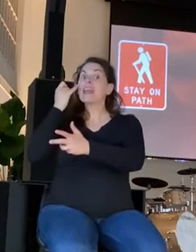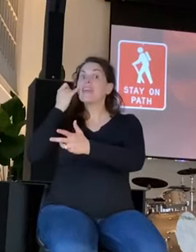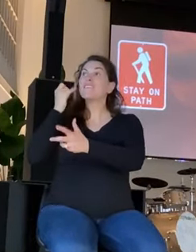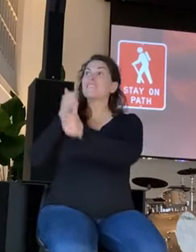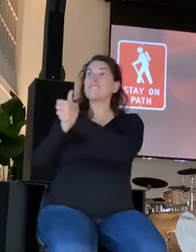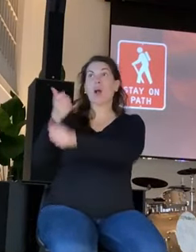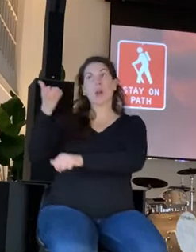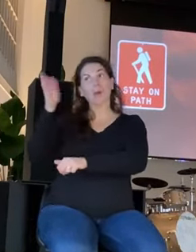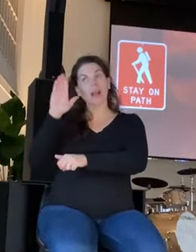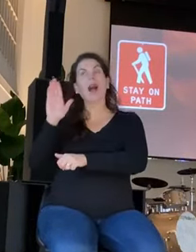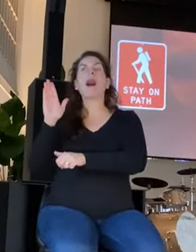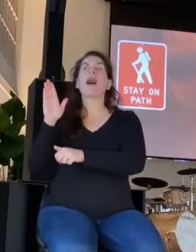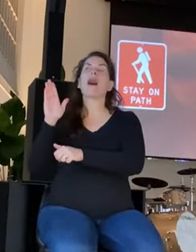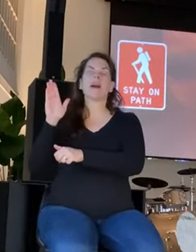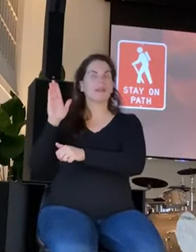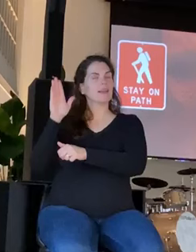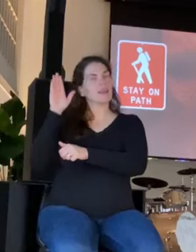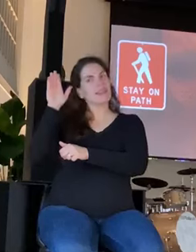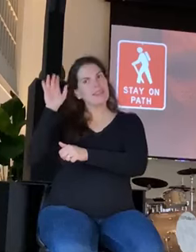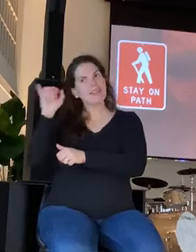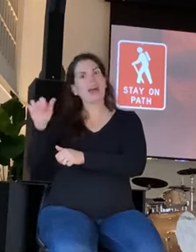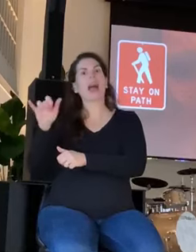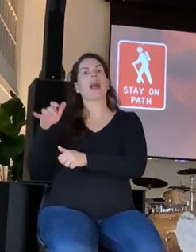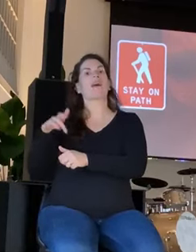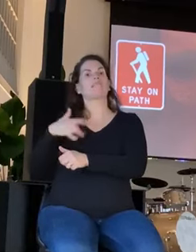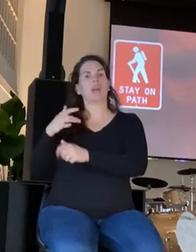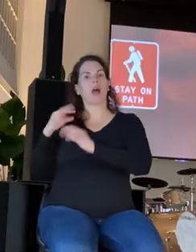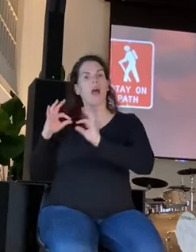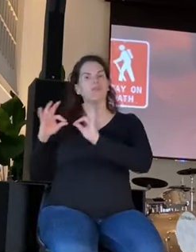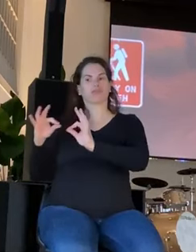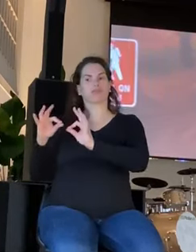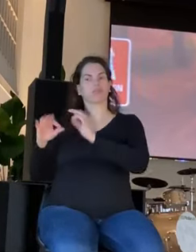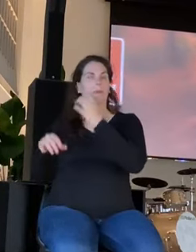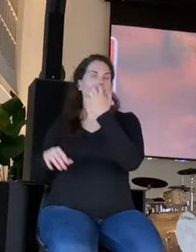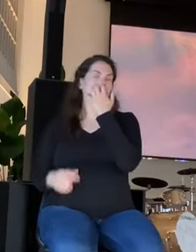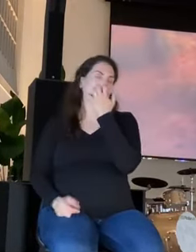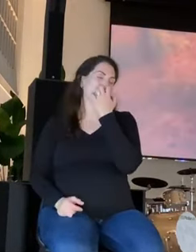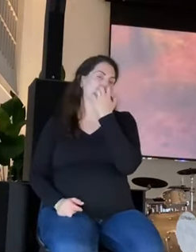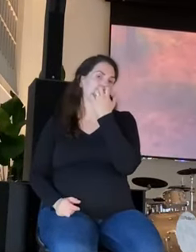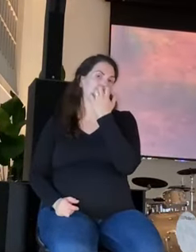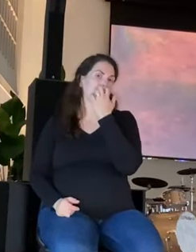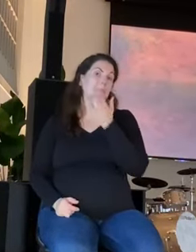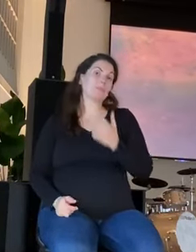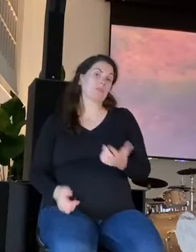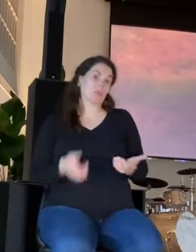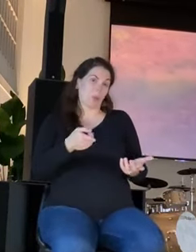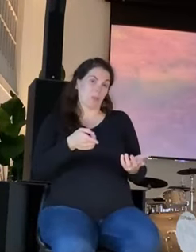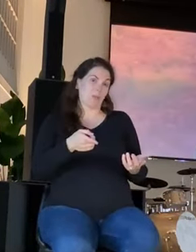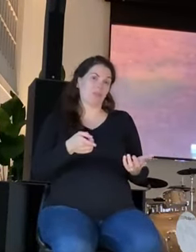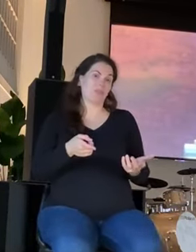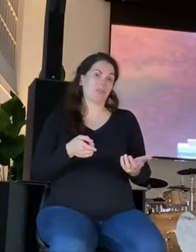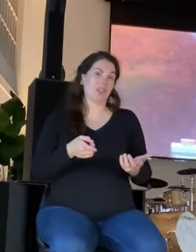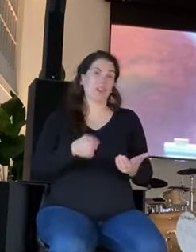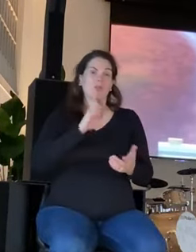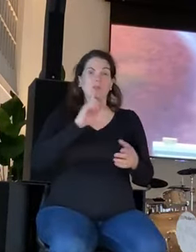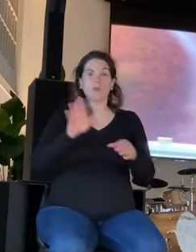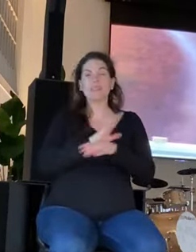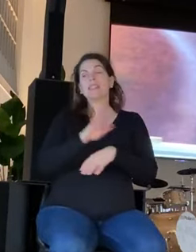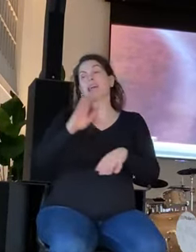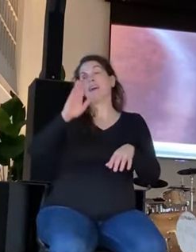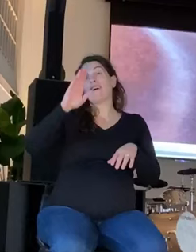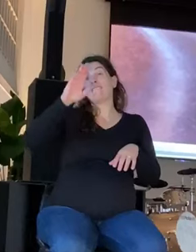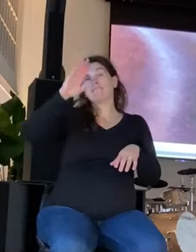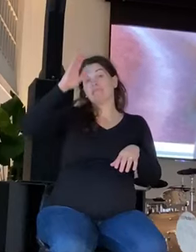on the path. Now this passage of scripture is actually a picture of a father and son